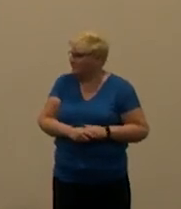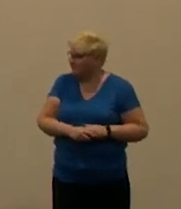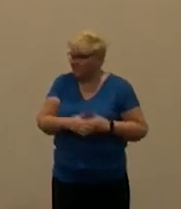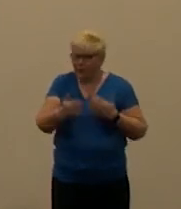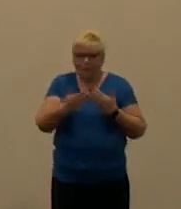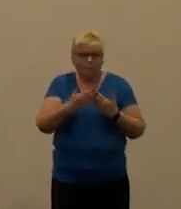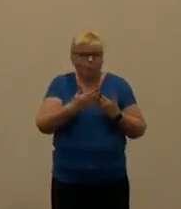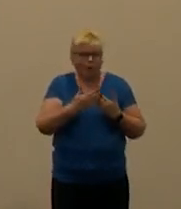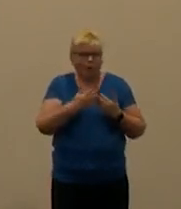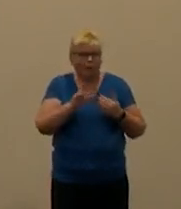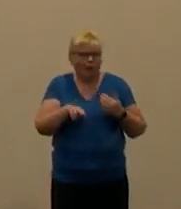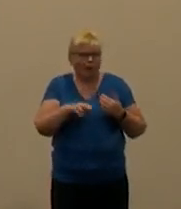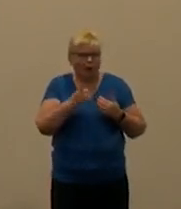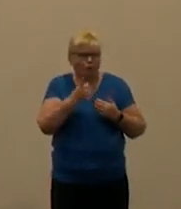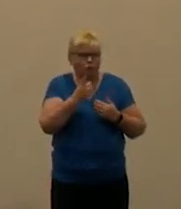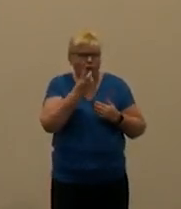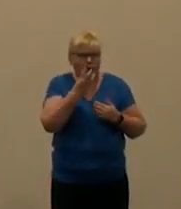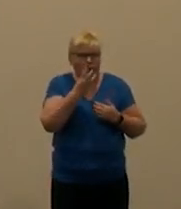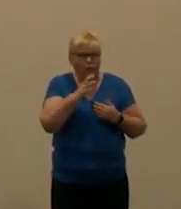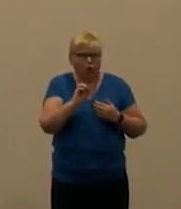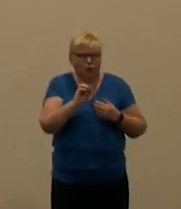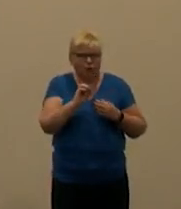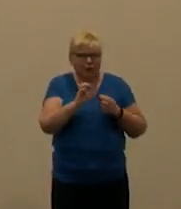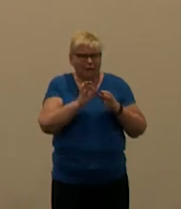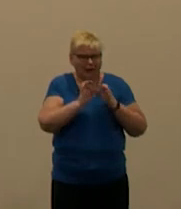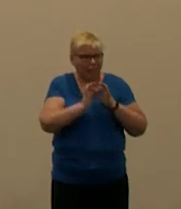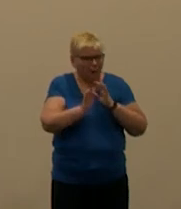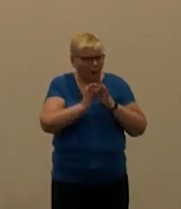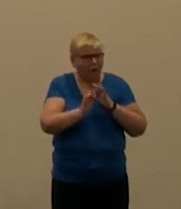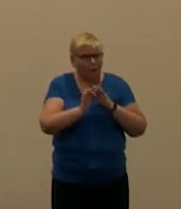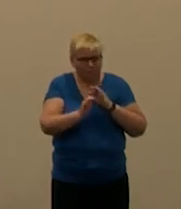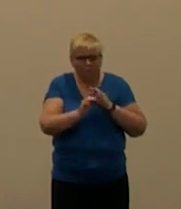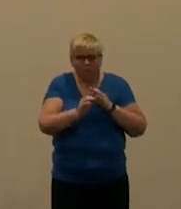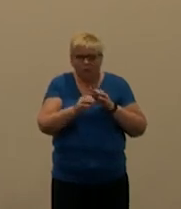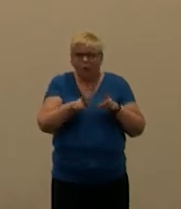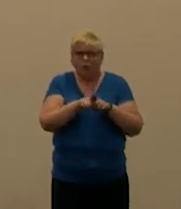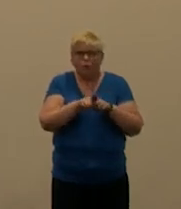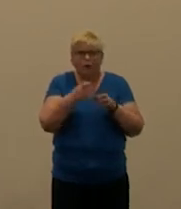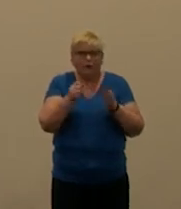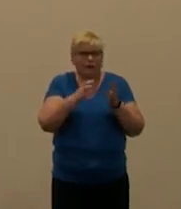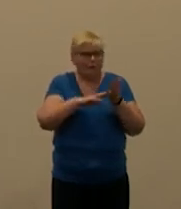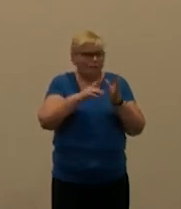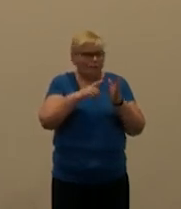than 130 fiber subsea cables. We also have the Maria C